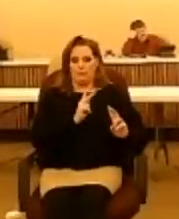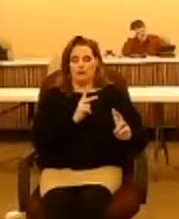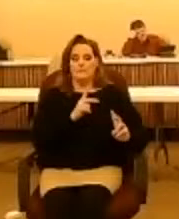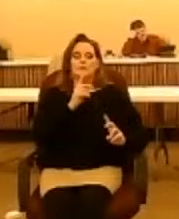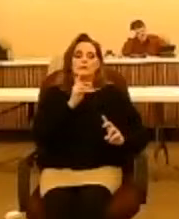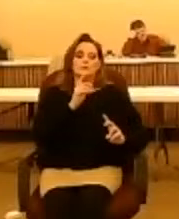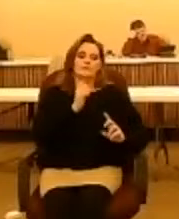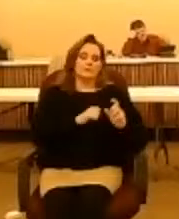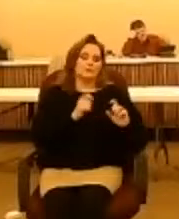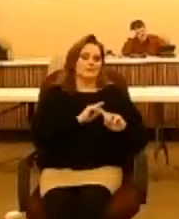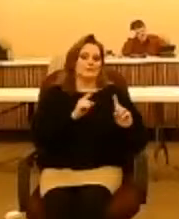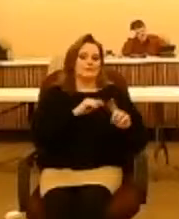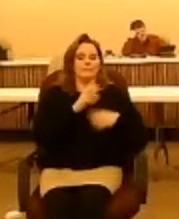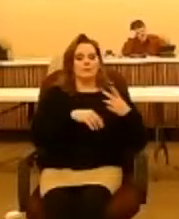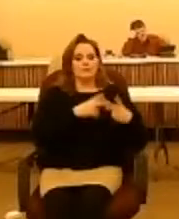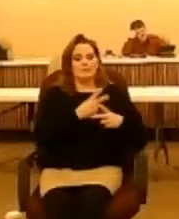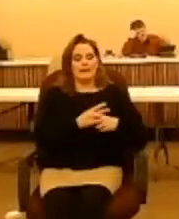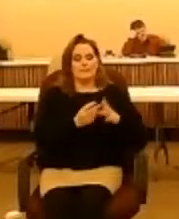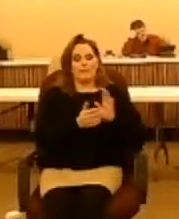bring a different set of skills.